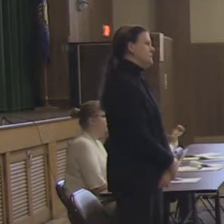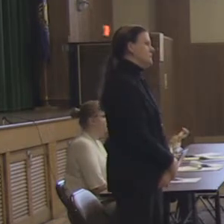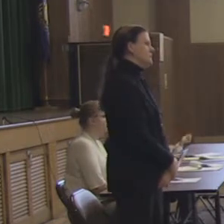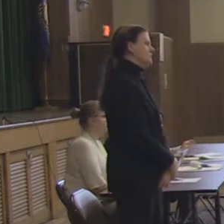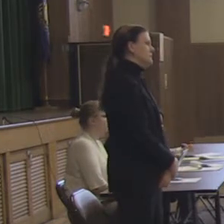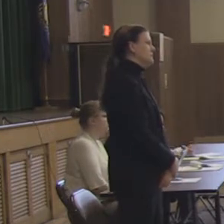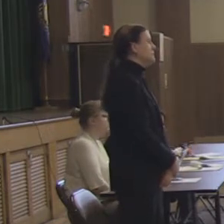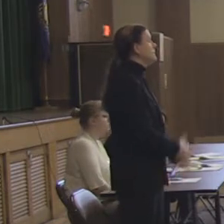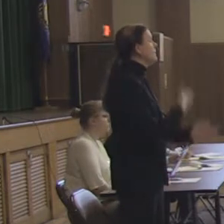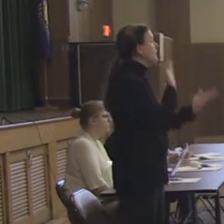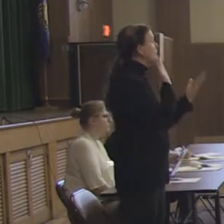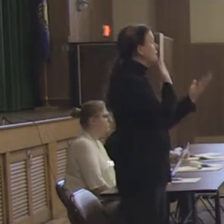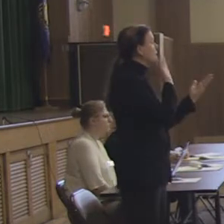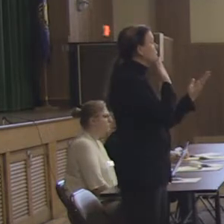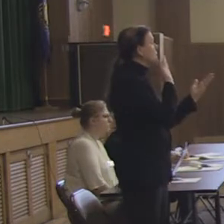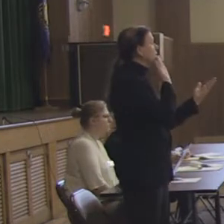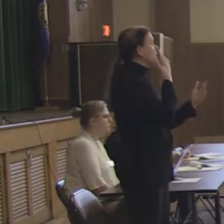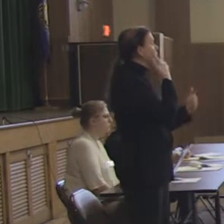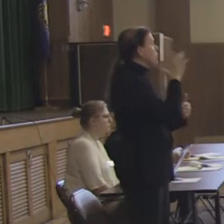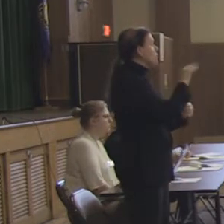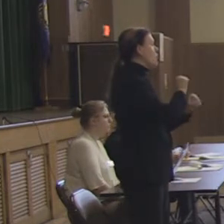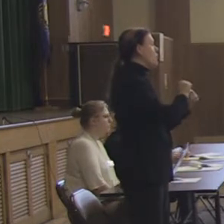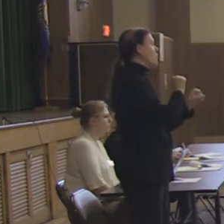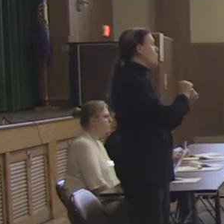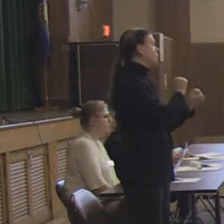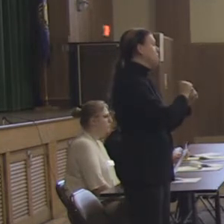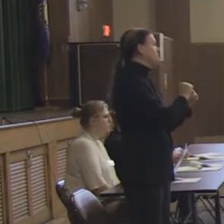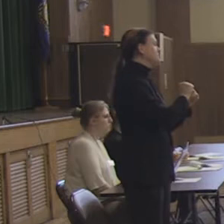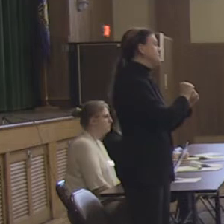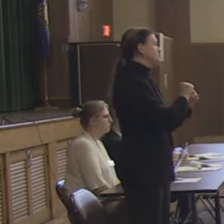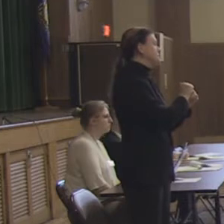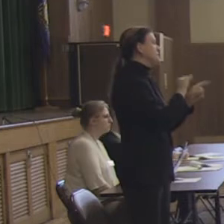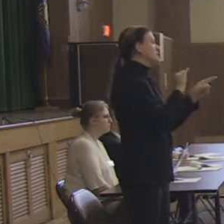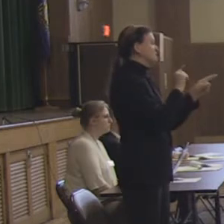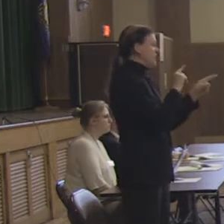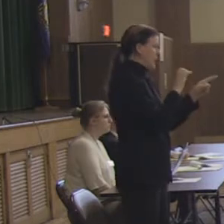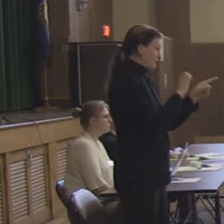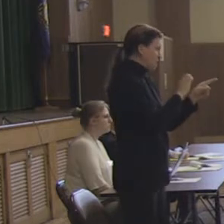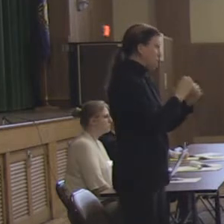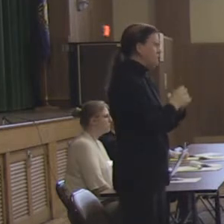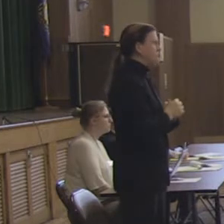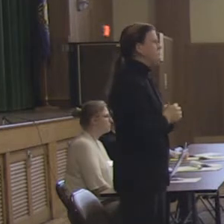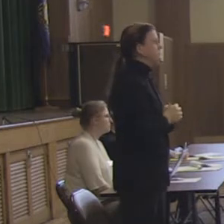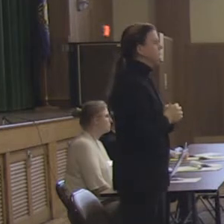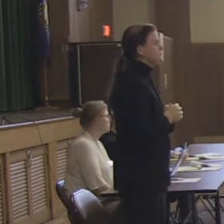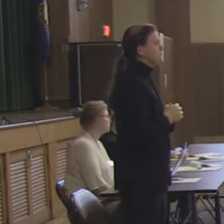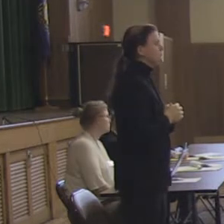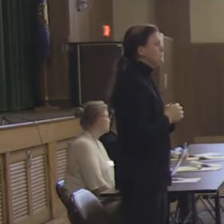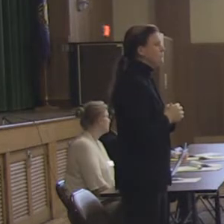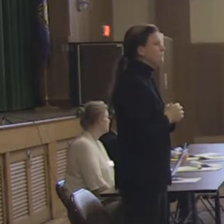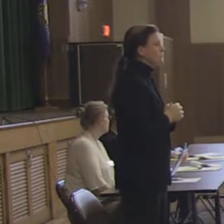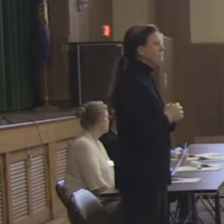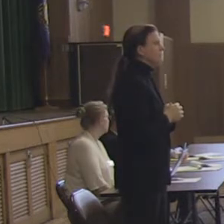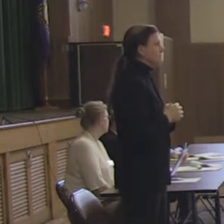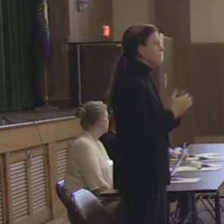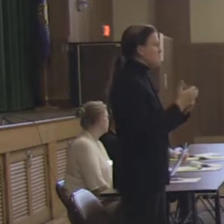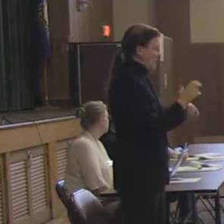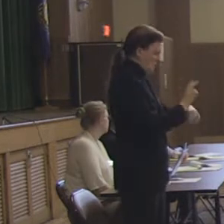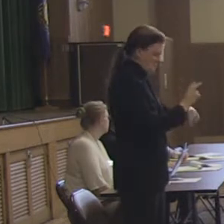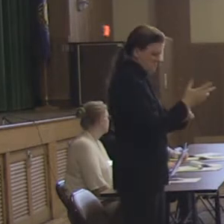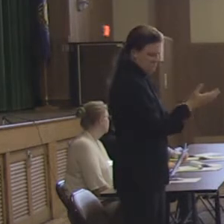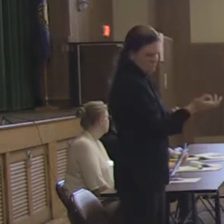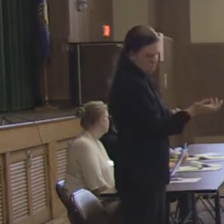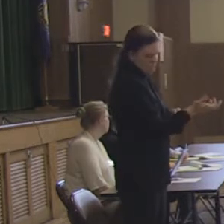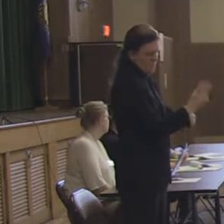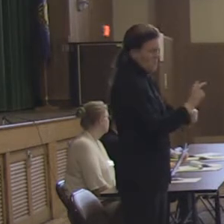Thank you very much, and thank you for all the great work you do, Jeanette. And you know, we're coming to the end, and I just wanted